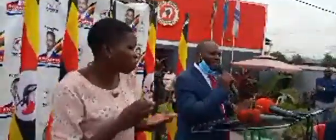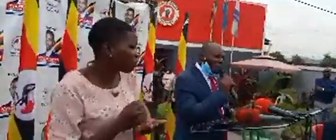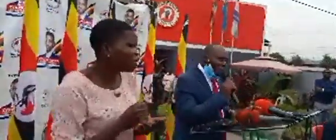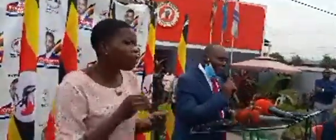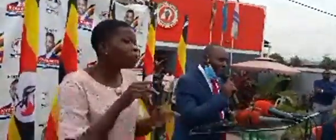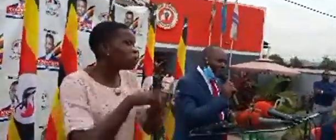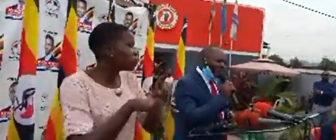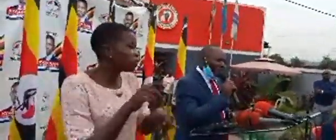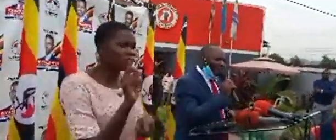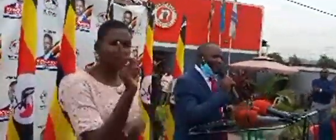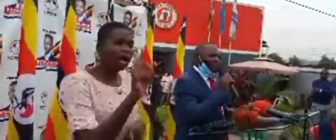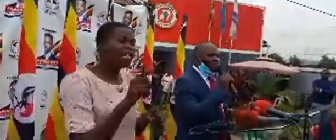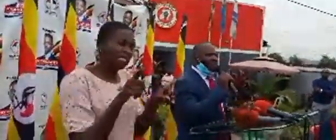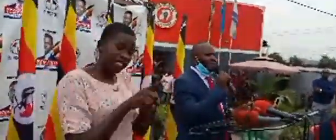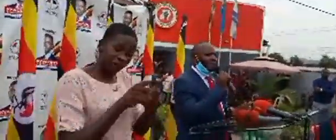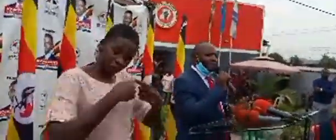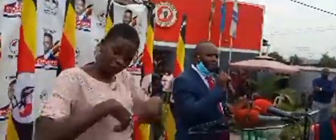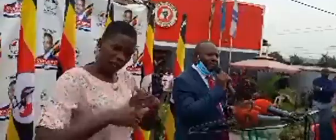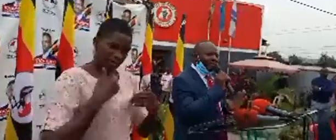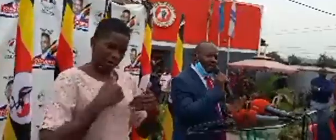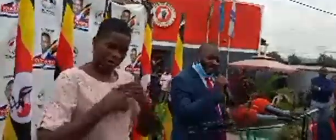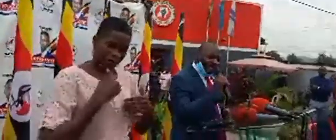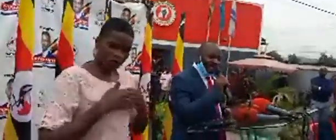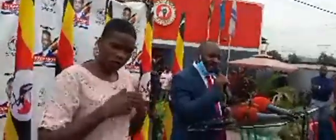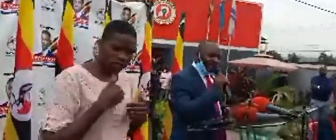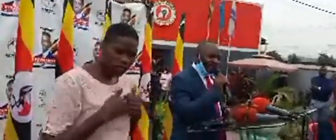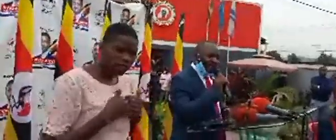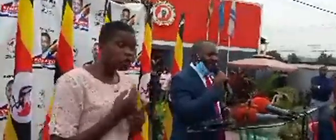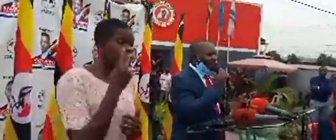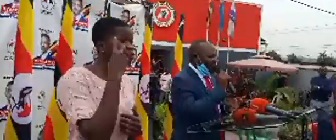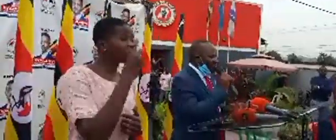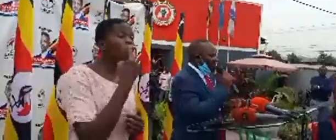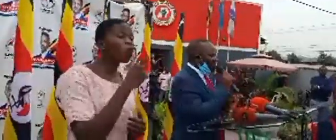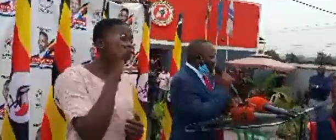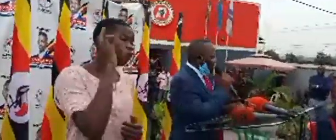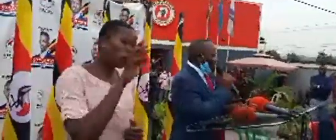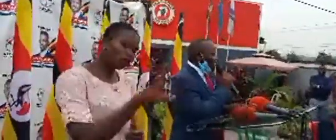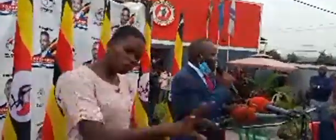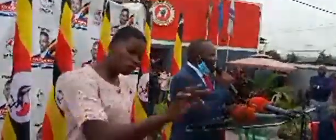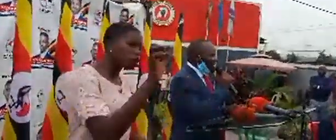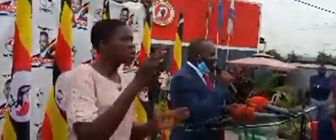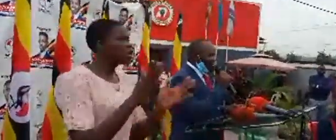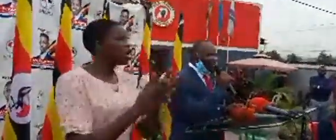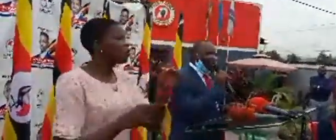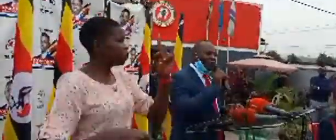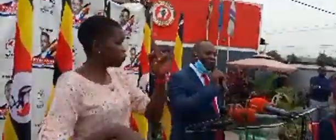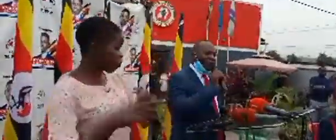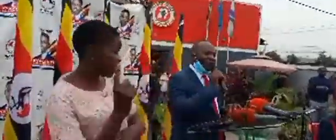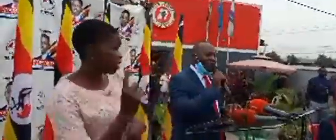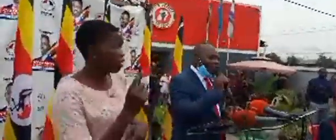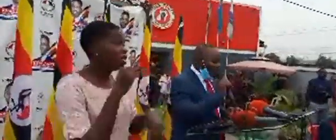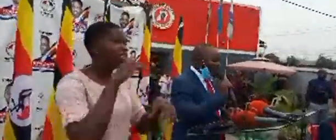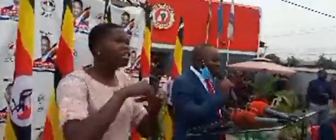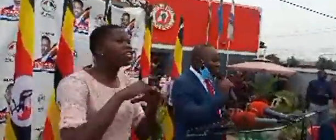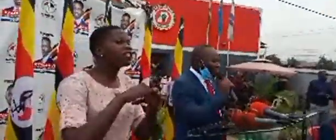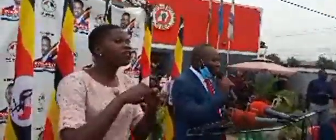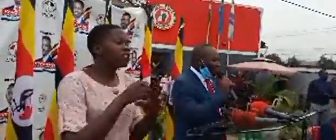11th Parliament. This should be stated clearly. We are very much interested, and we can assure the